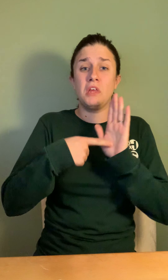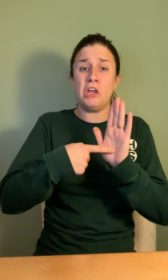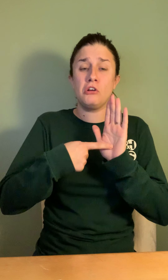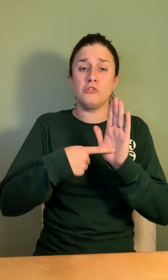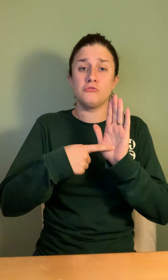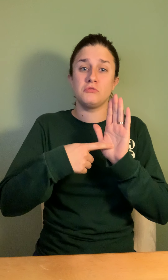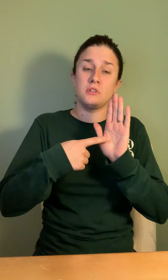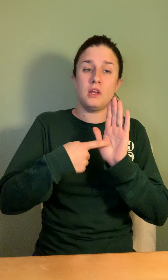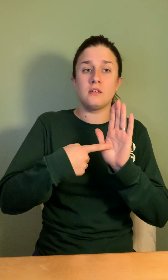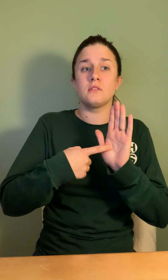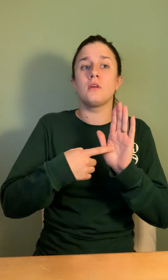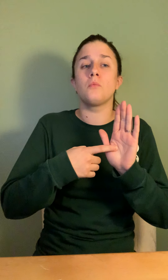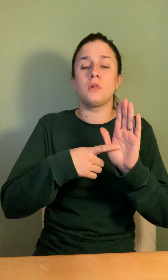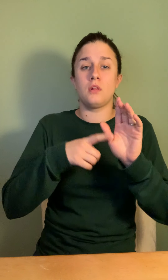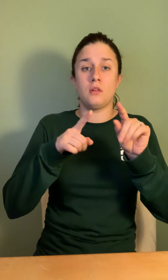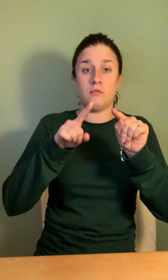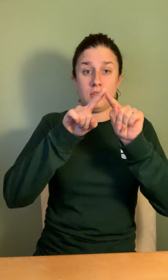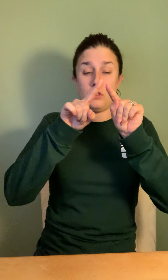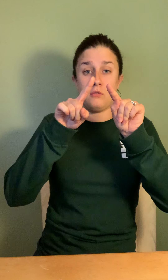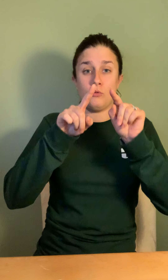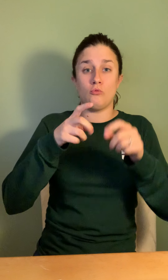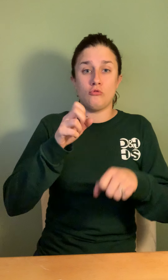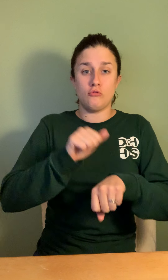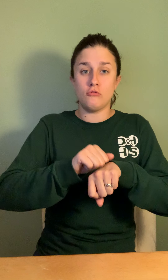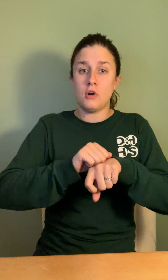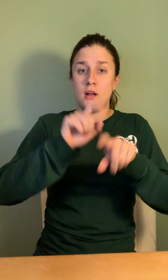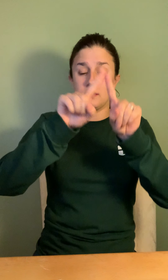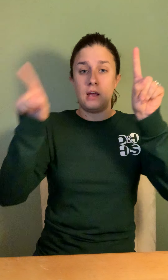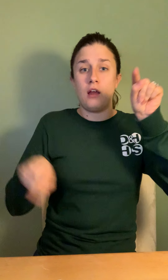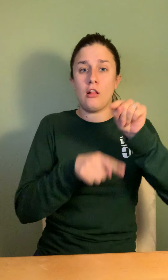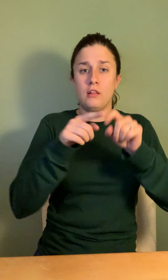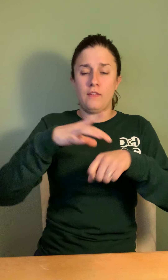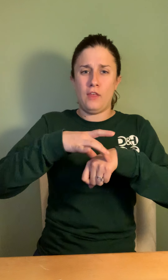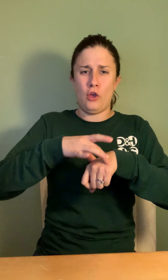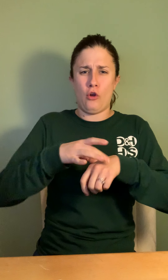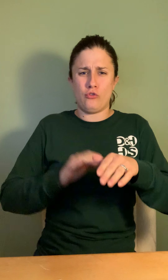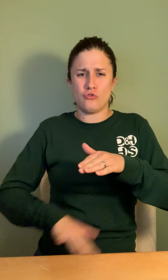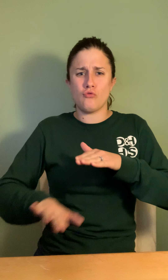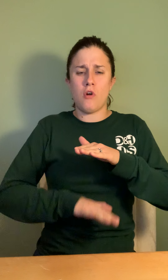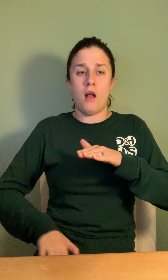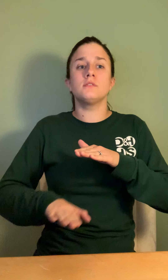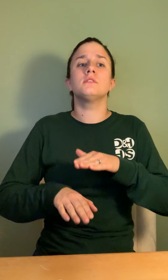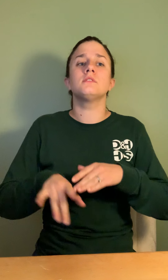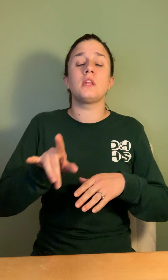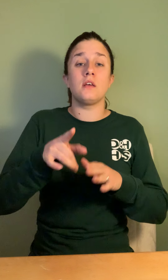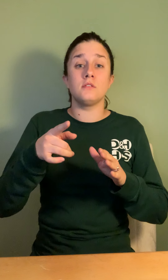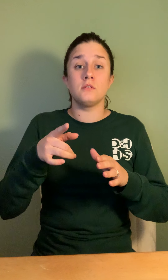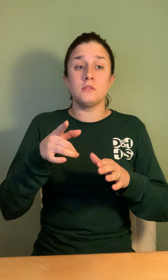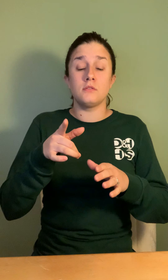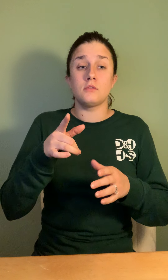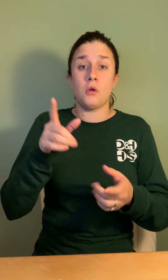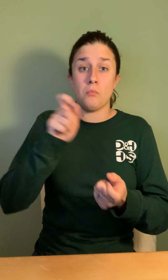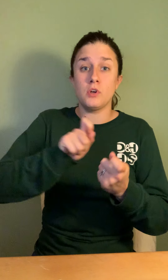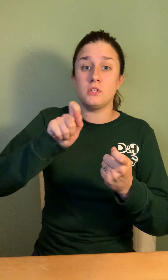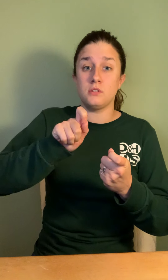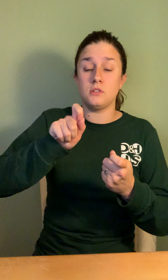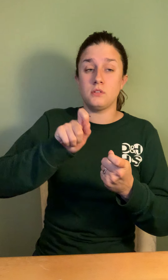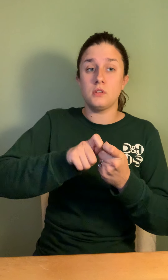the rock cycle in the Earth's crust. This particular diagram can be found in the New York State Earth Science